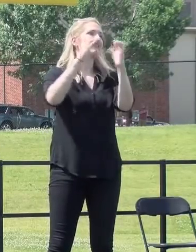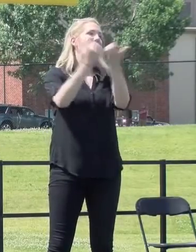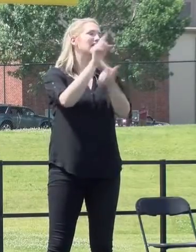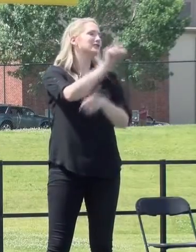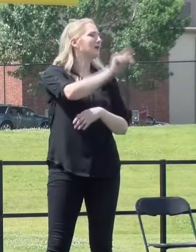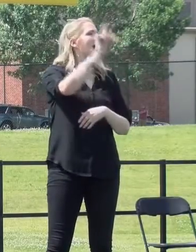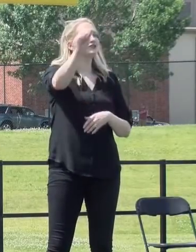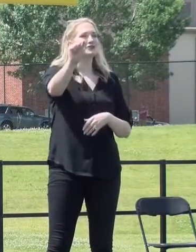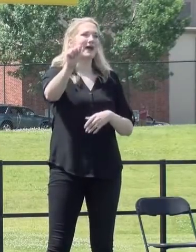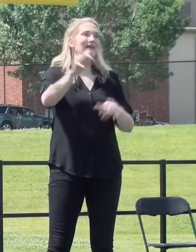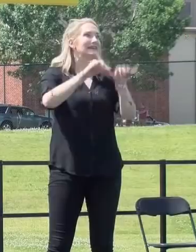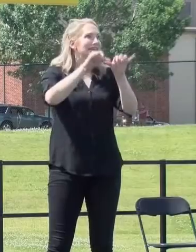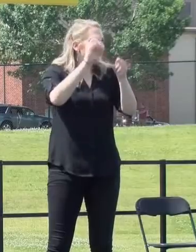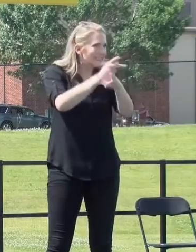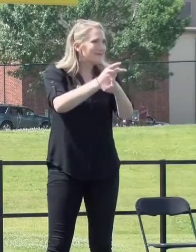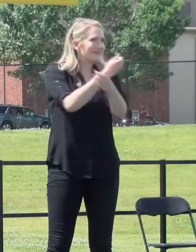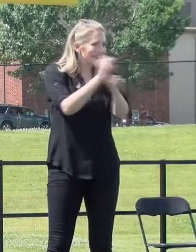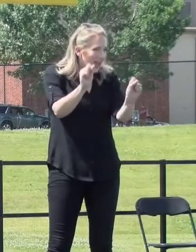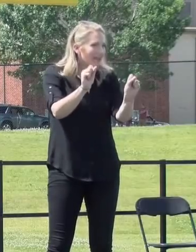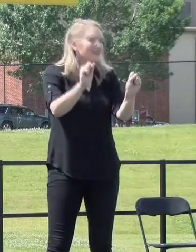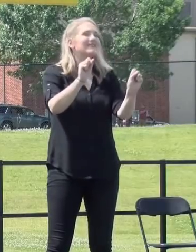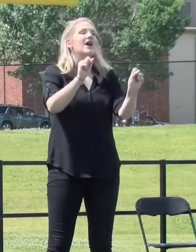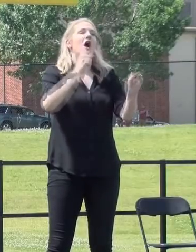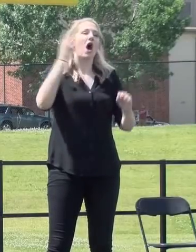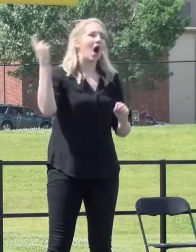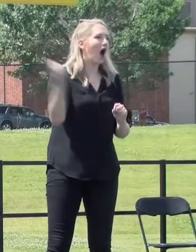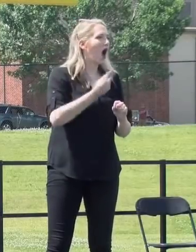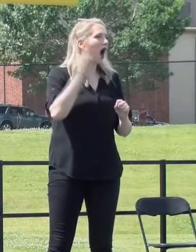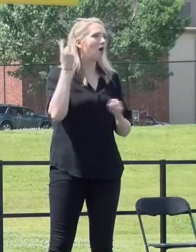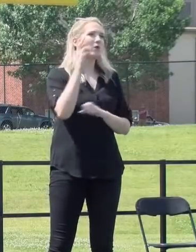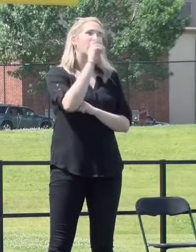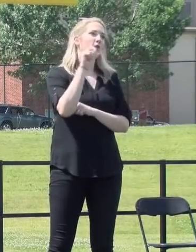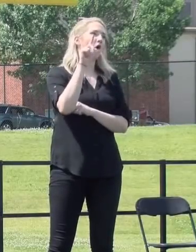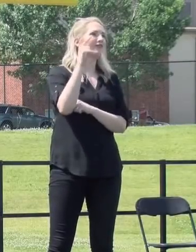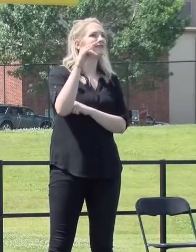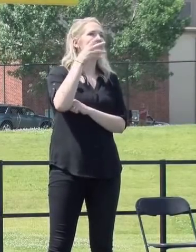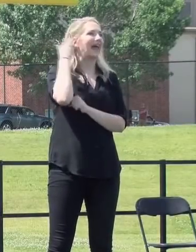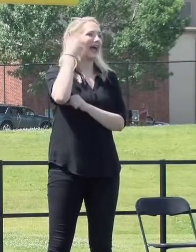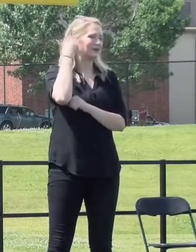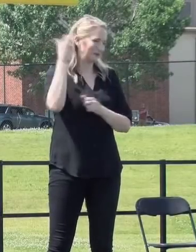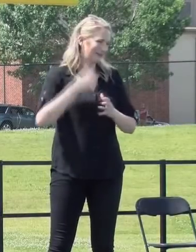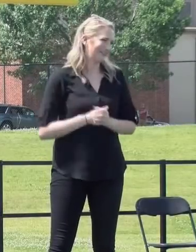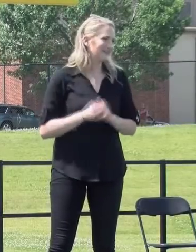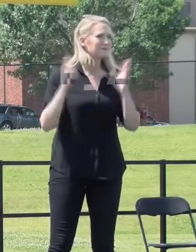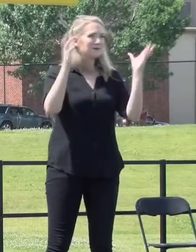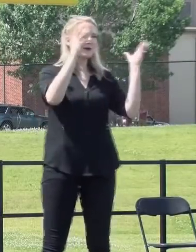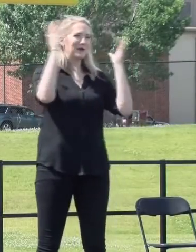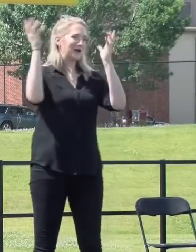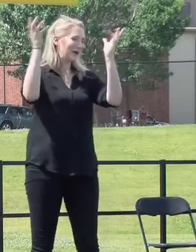of 2020. Stay safe and always roll Tigers!